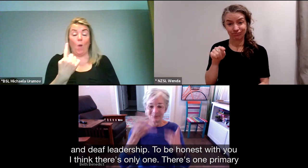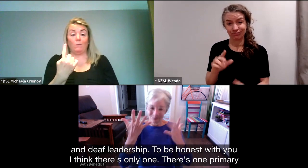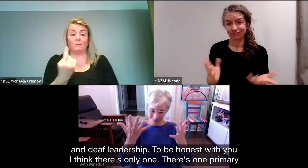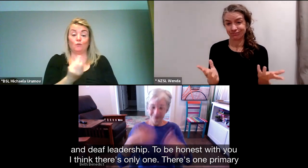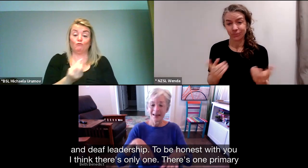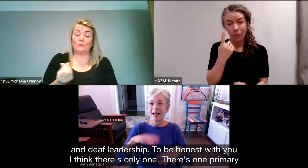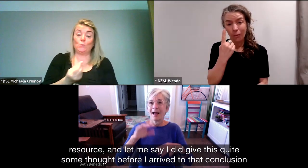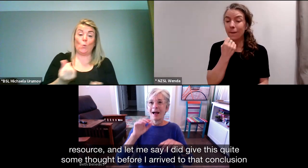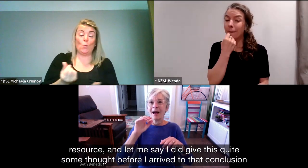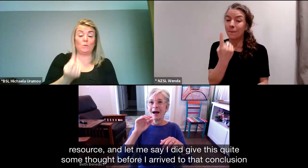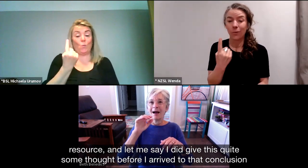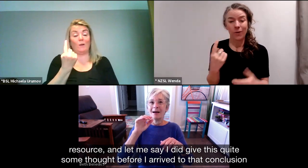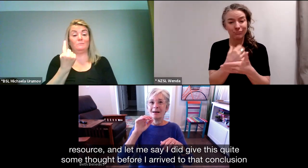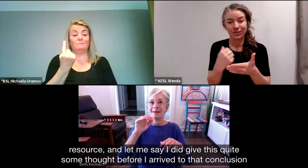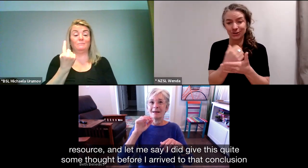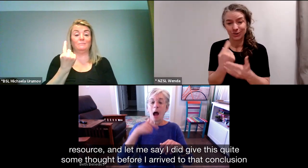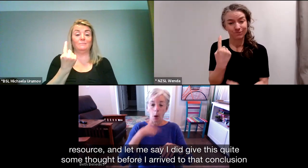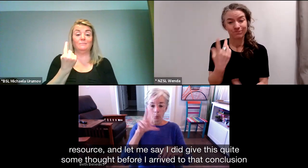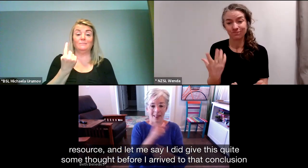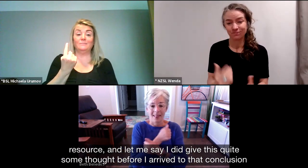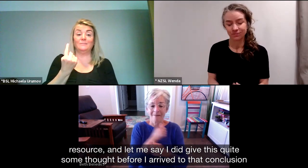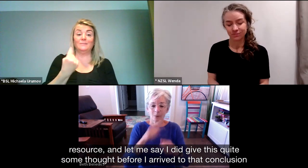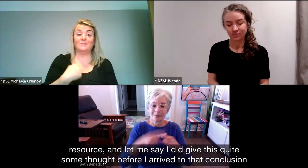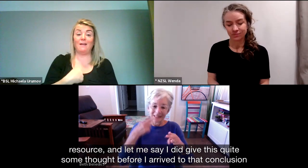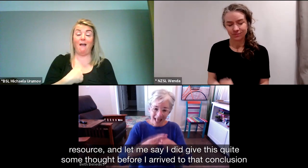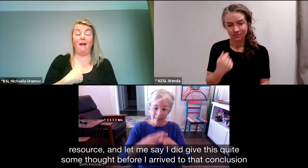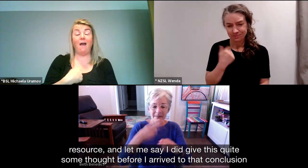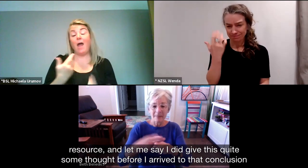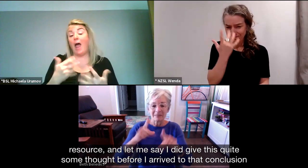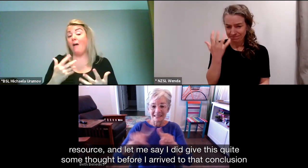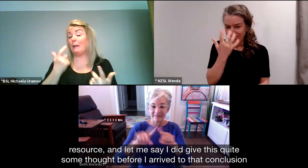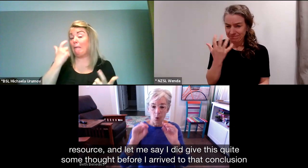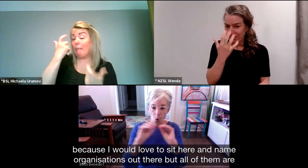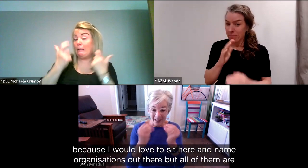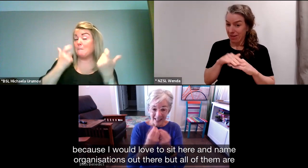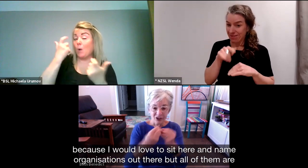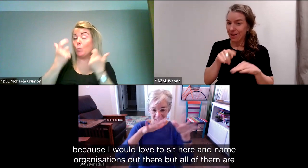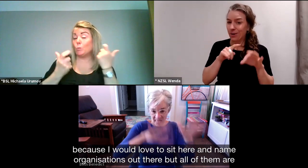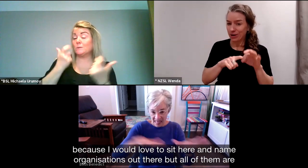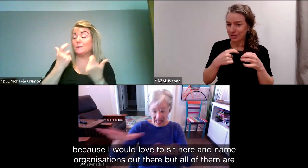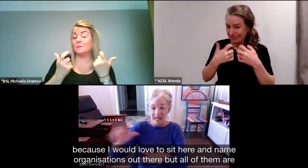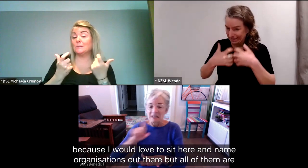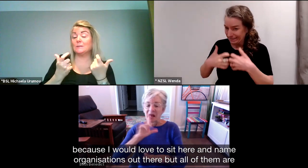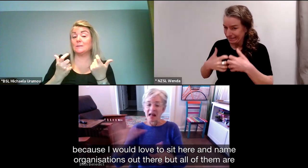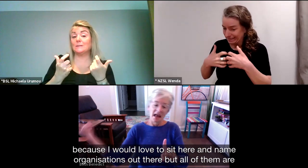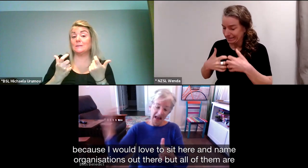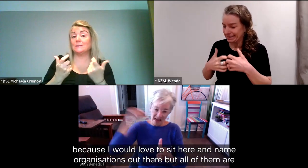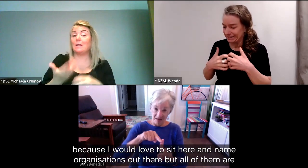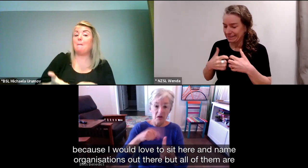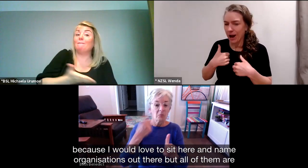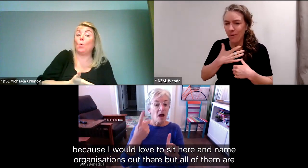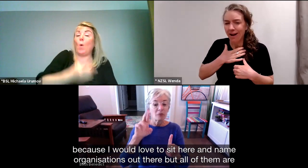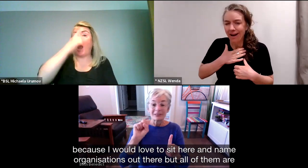There's one primary resource. And let me say, I did give this quite some thought before I arrived at that conclusion because I would love to sit here and name